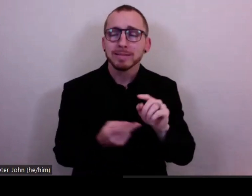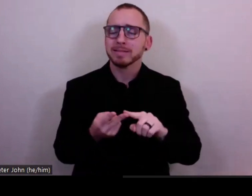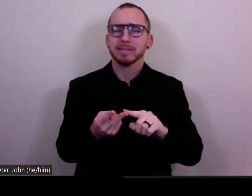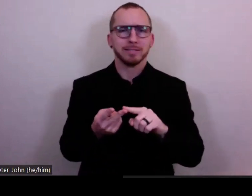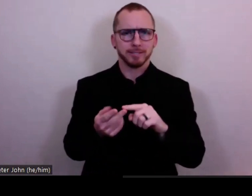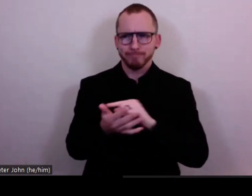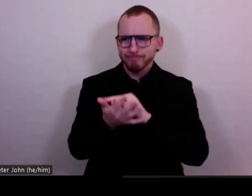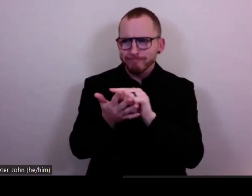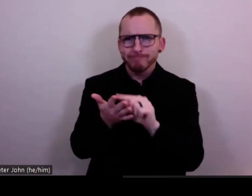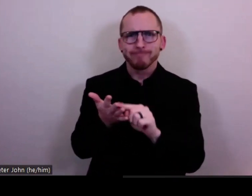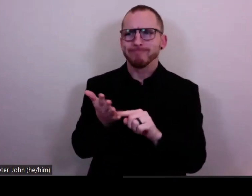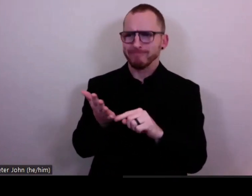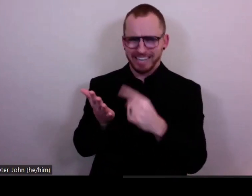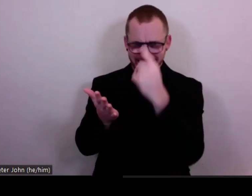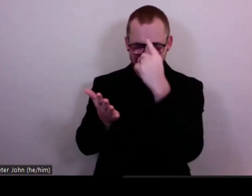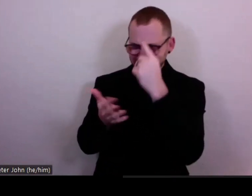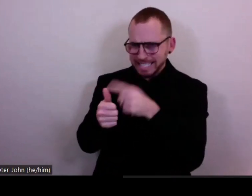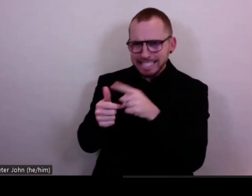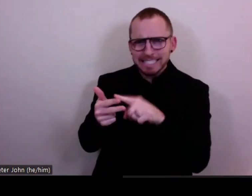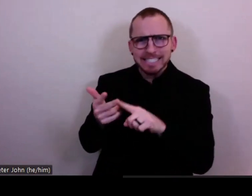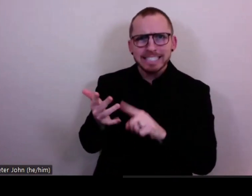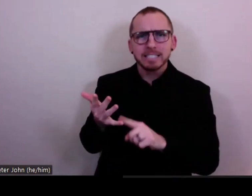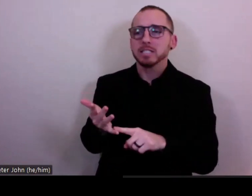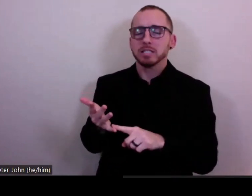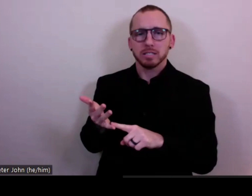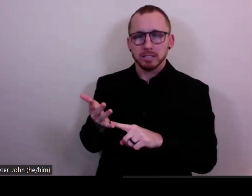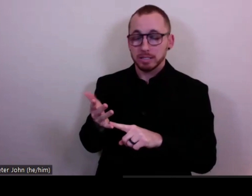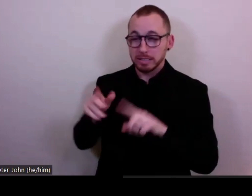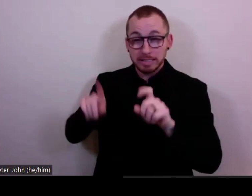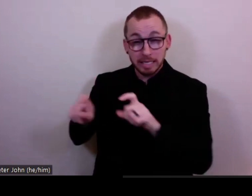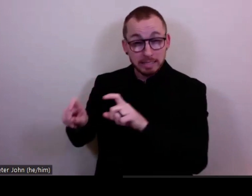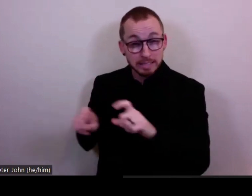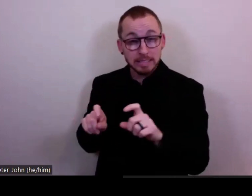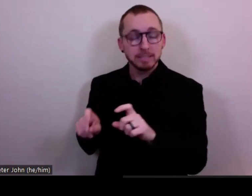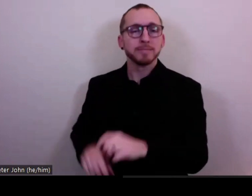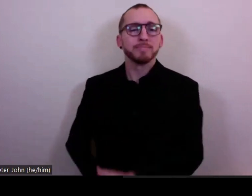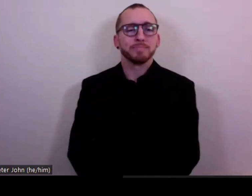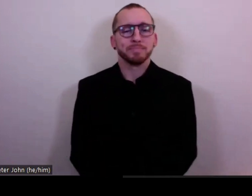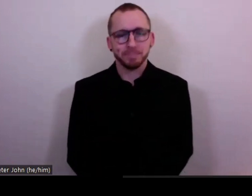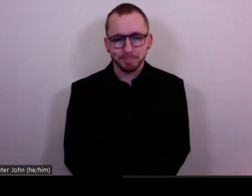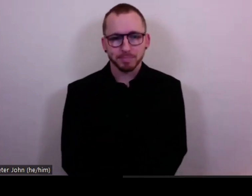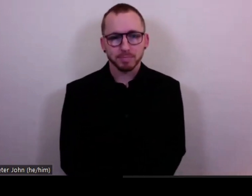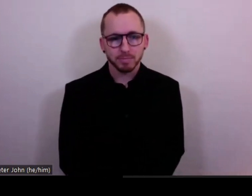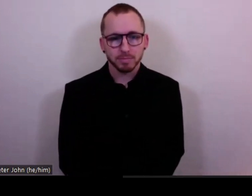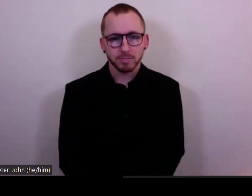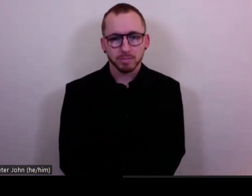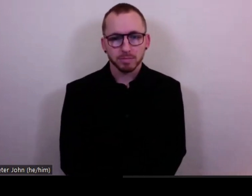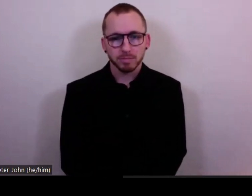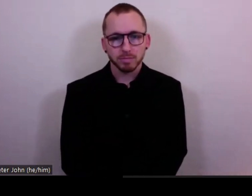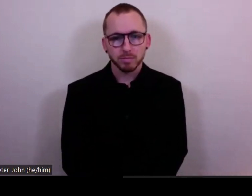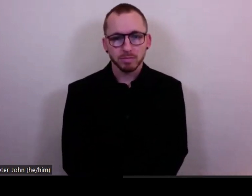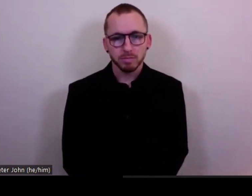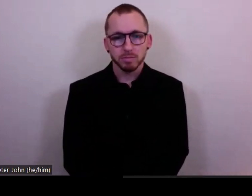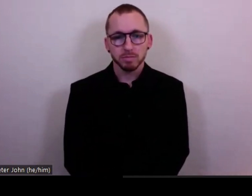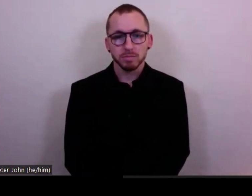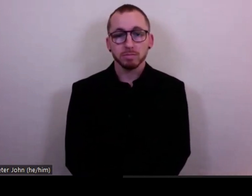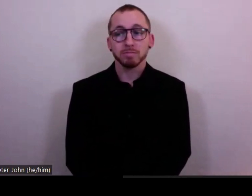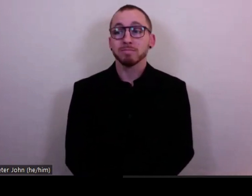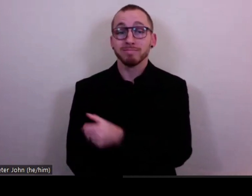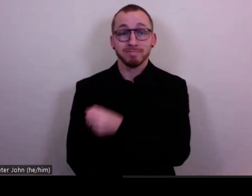first calls. I think it's autism, and I want you to see my child. And then we do the assessment, and we